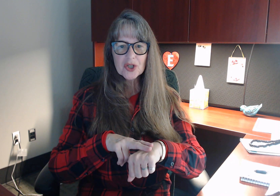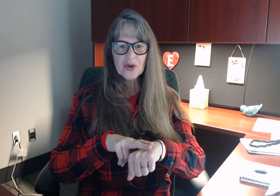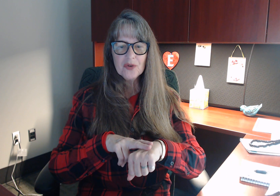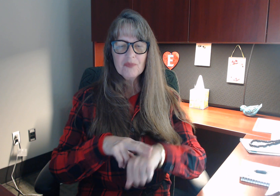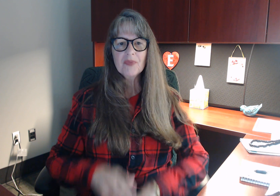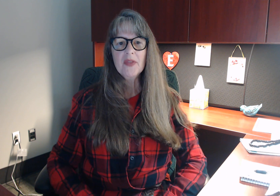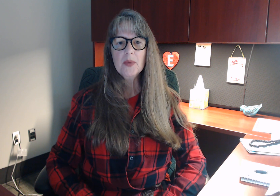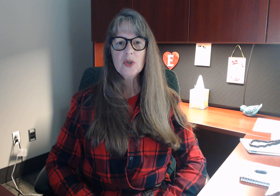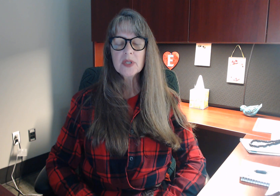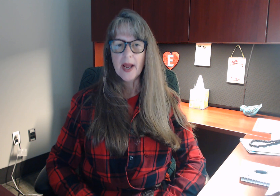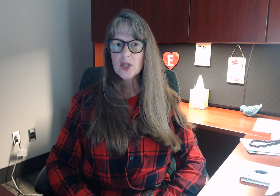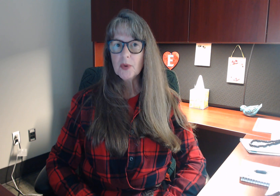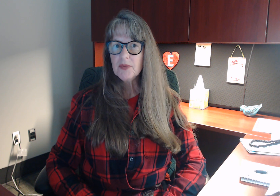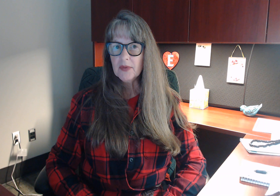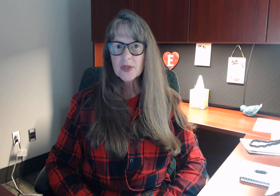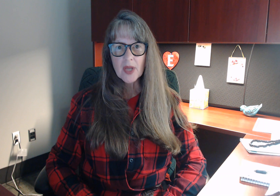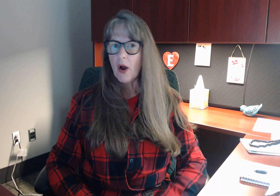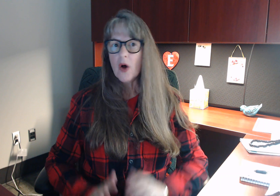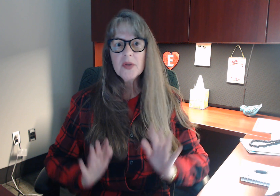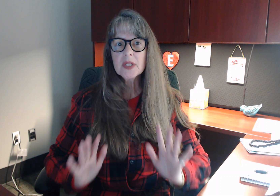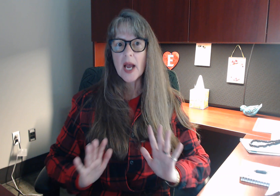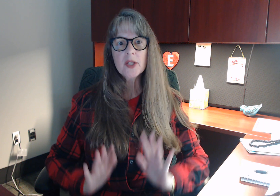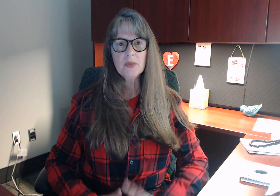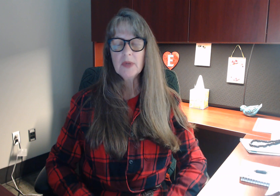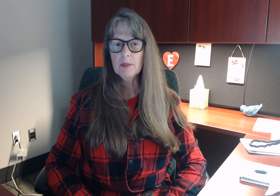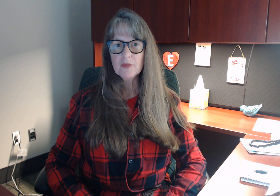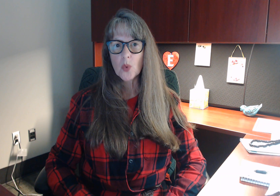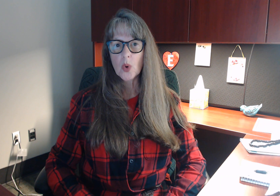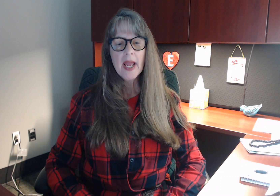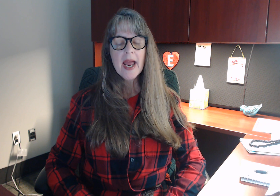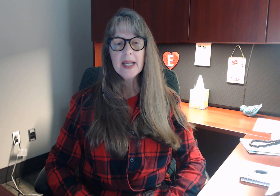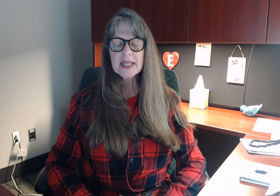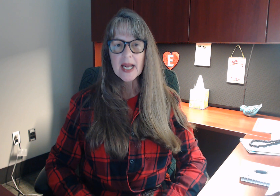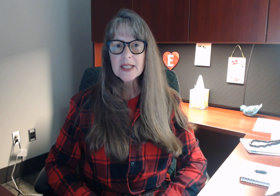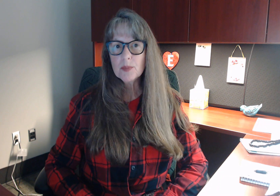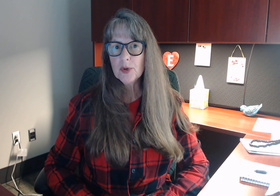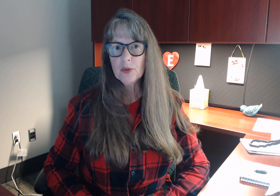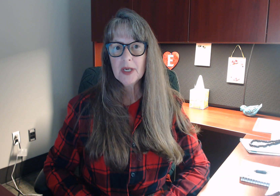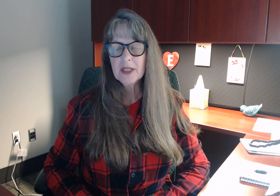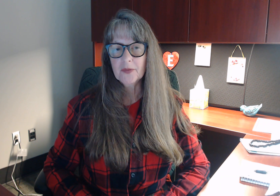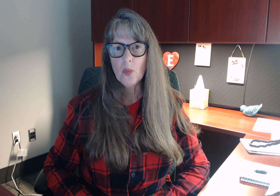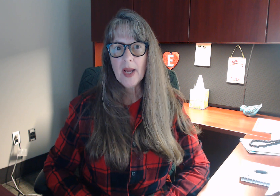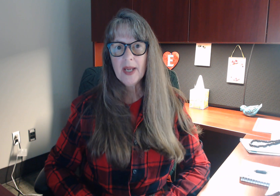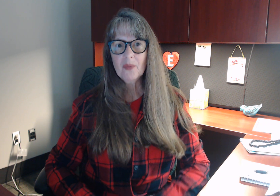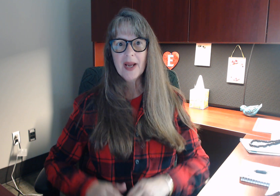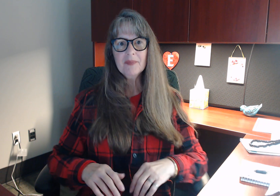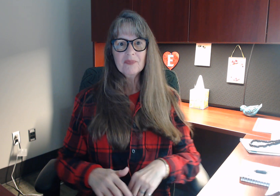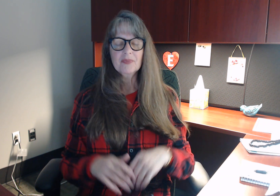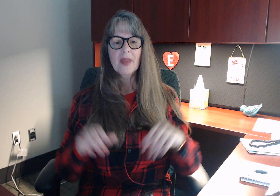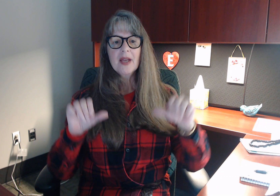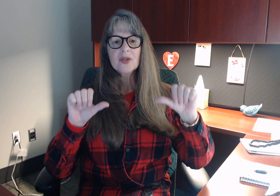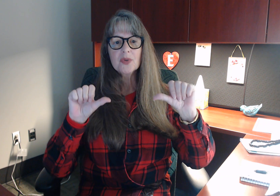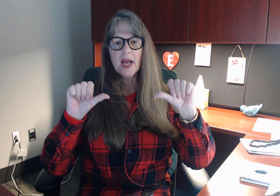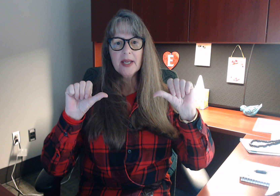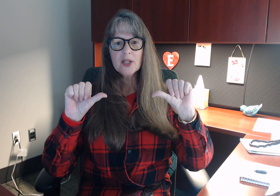national, and then we do science. We've done this sign. All these signs we've done before, and it's nice to put them in a different way, right? So science, we